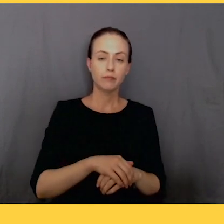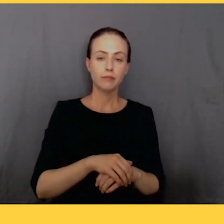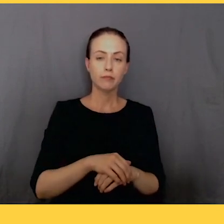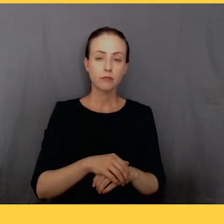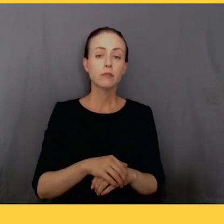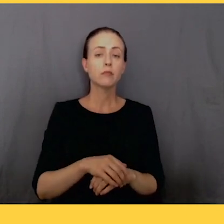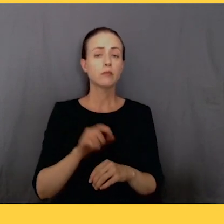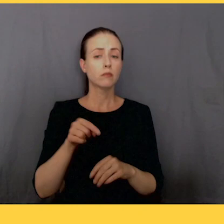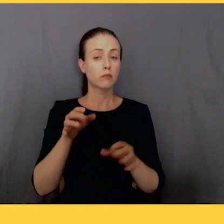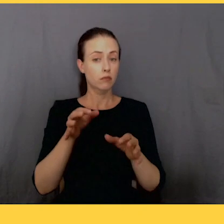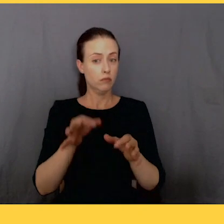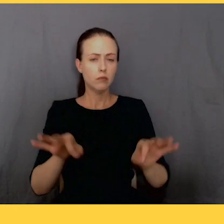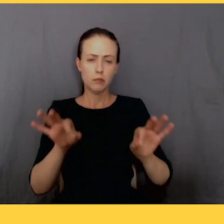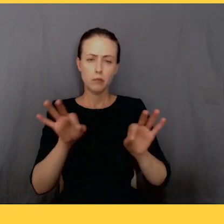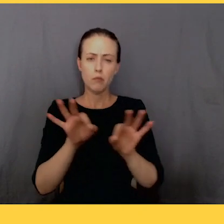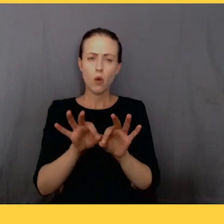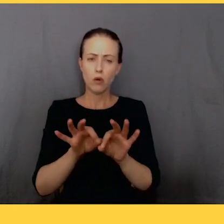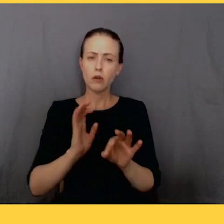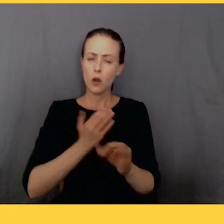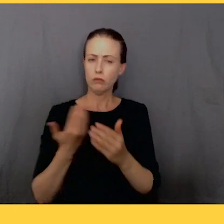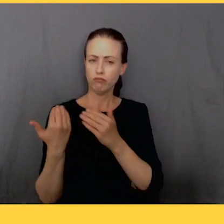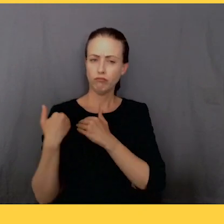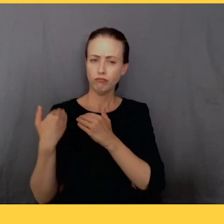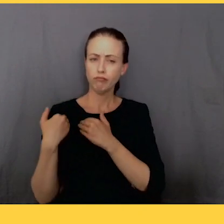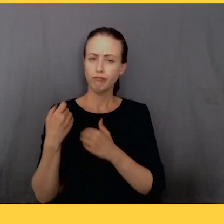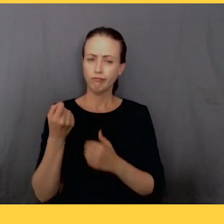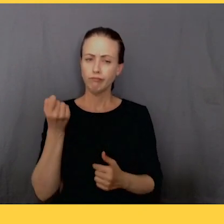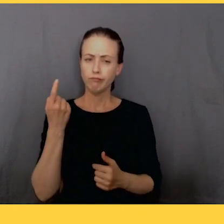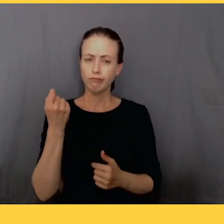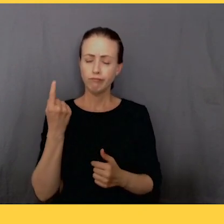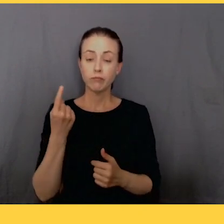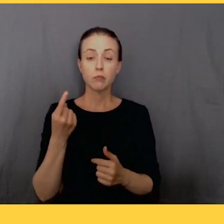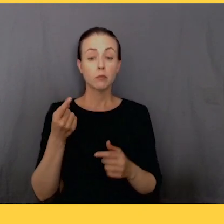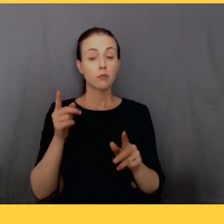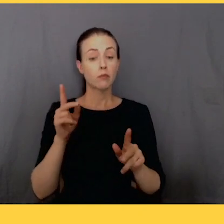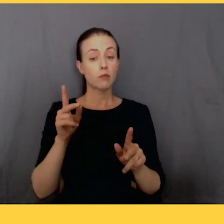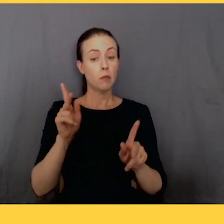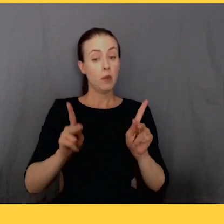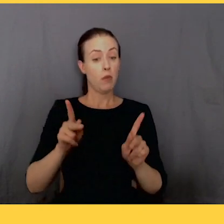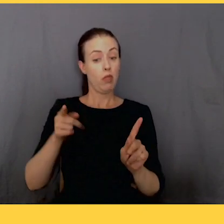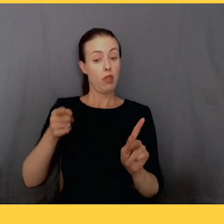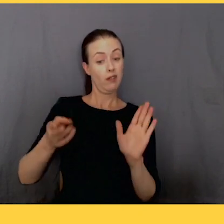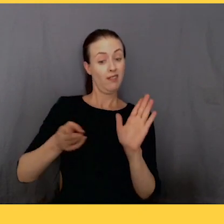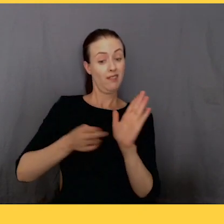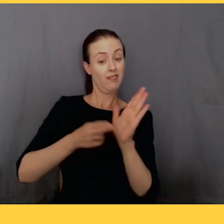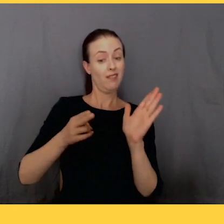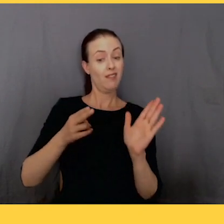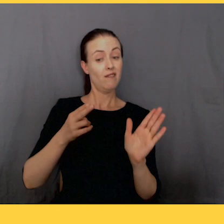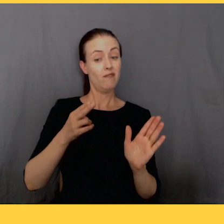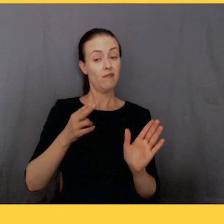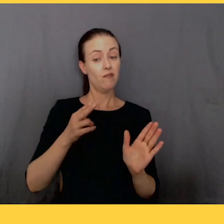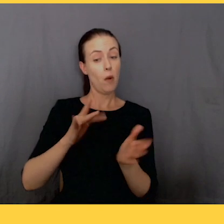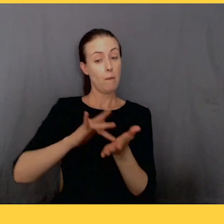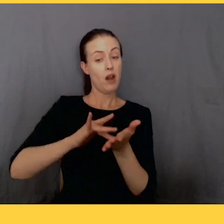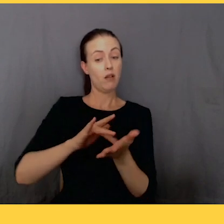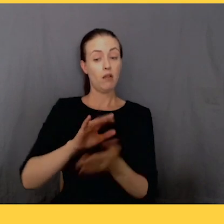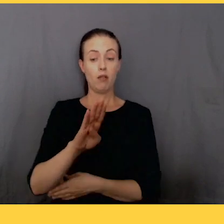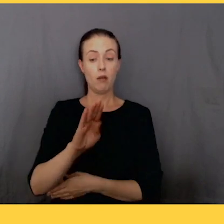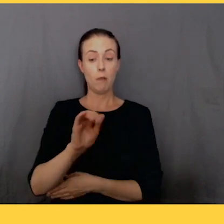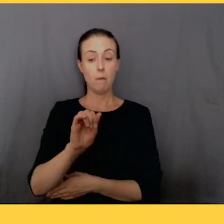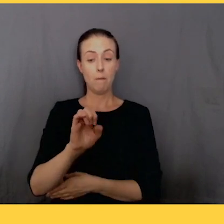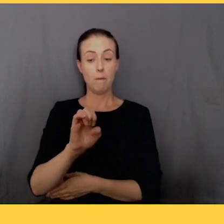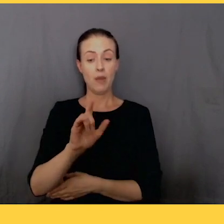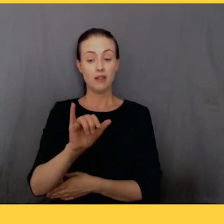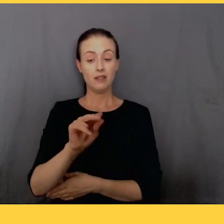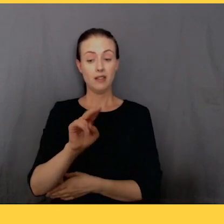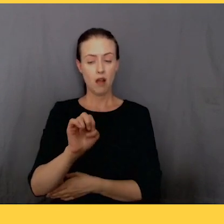do. In addition, when customers sign up for medical baseline and they're a critical care customer, all of our notifications that I